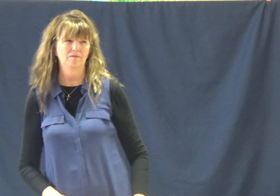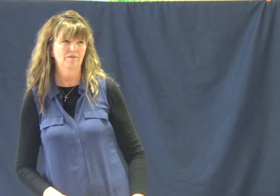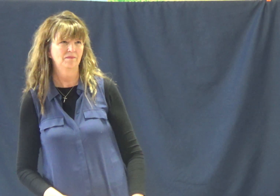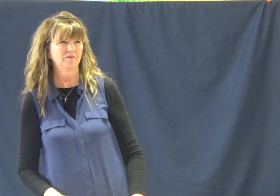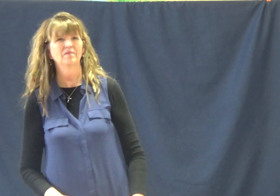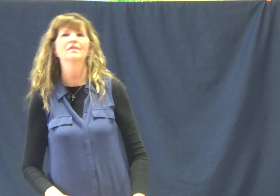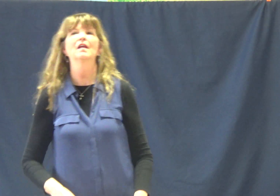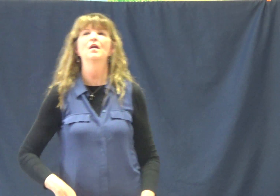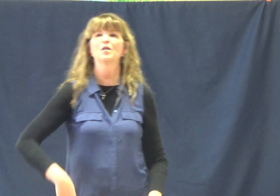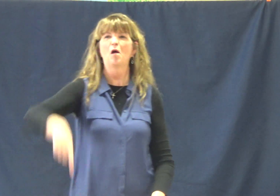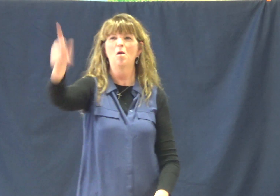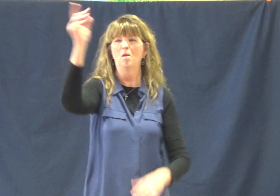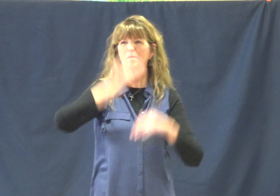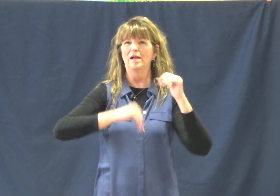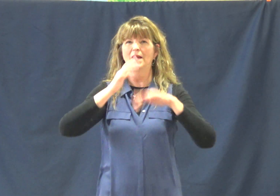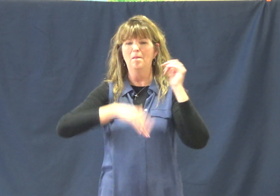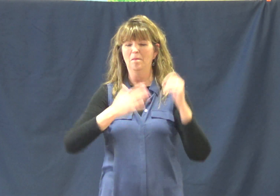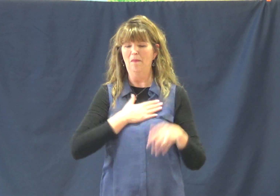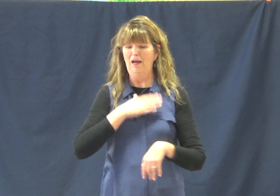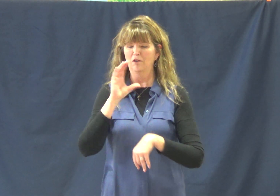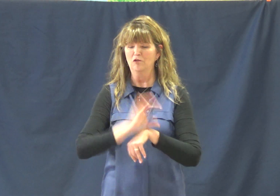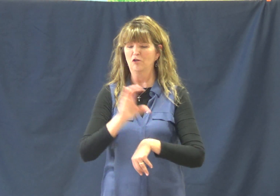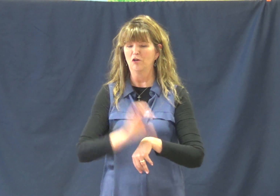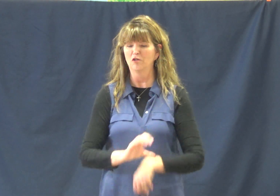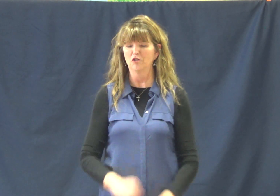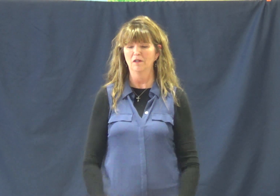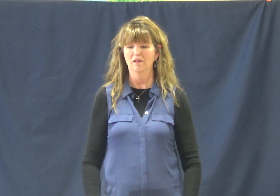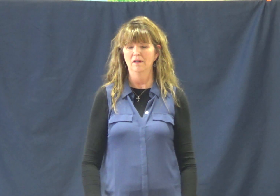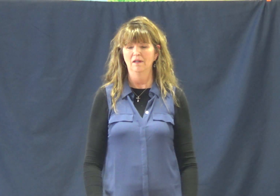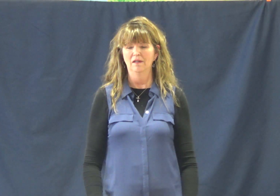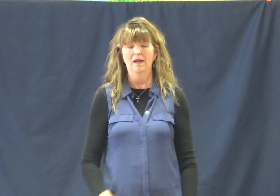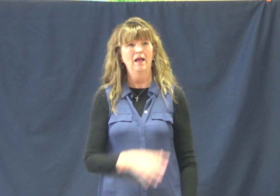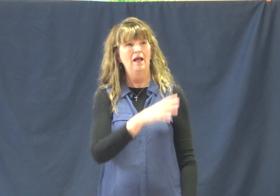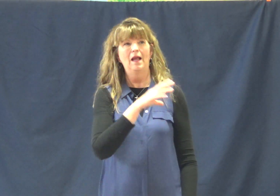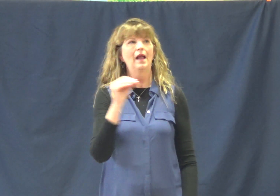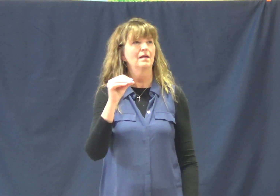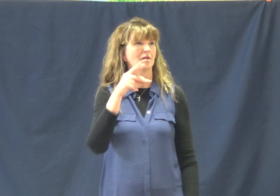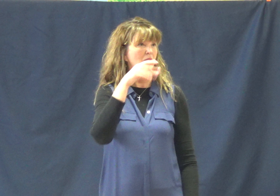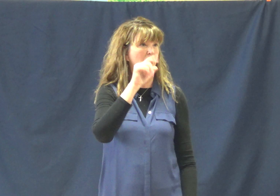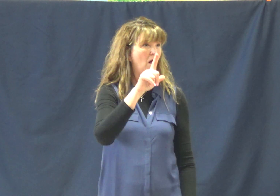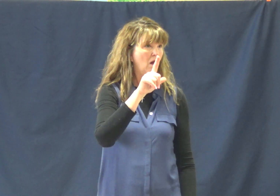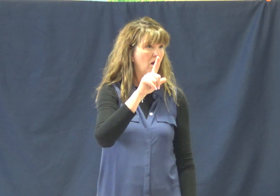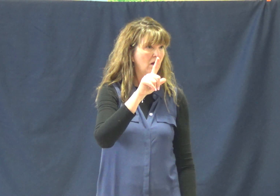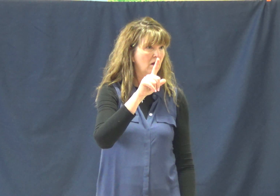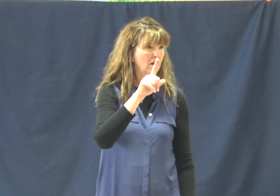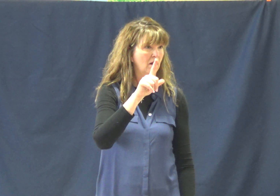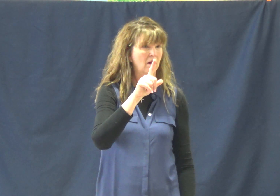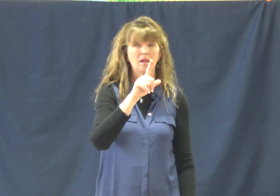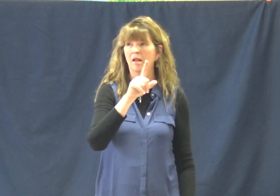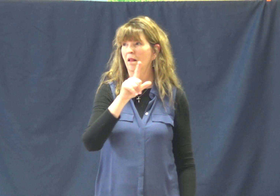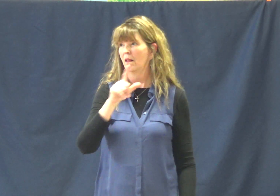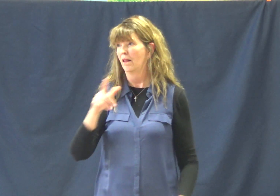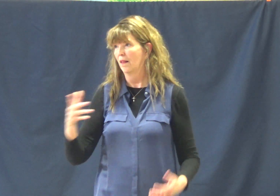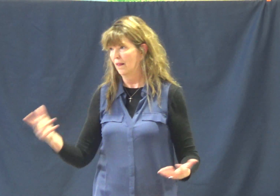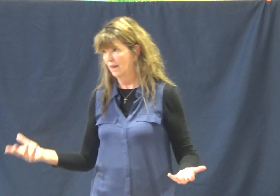come on, Paul. Go build my church. And Paul,